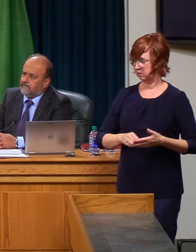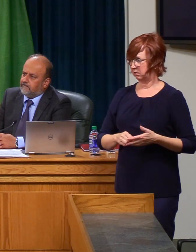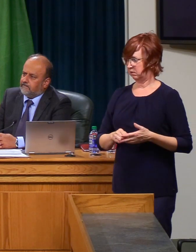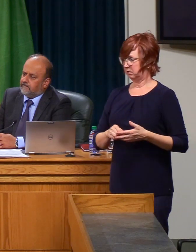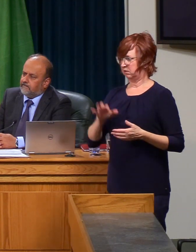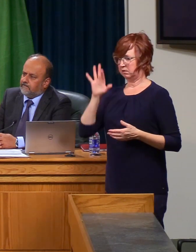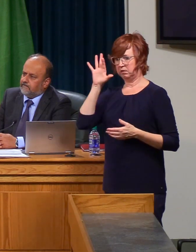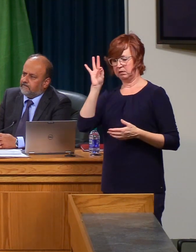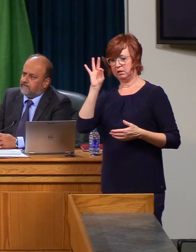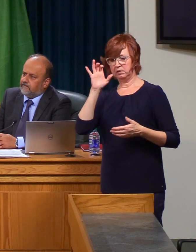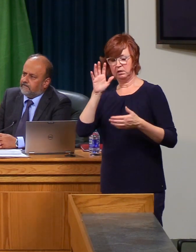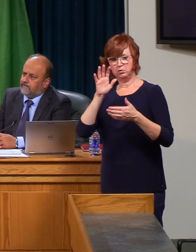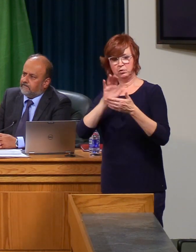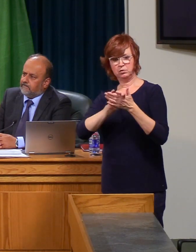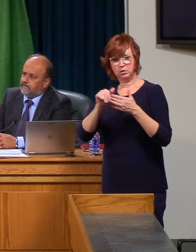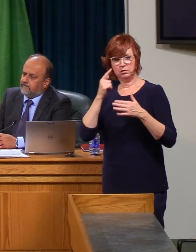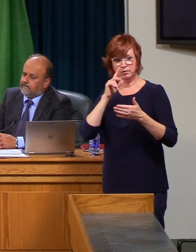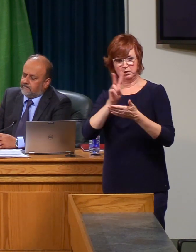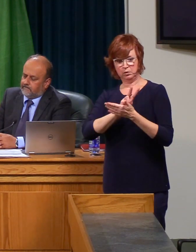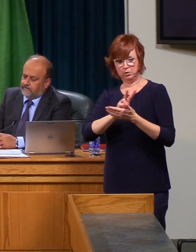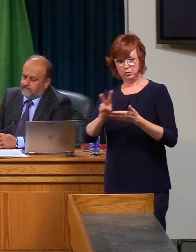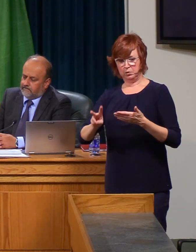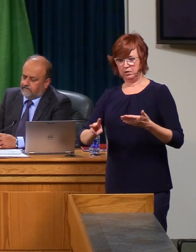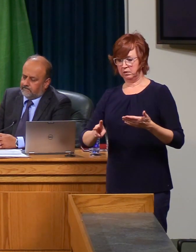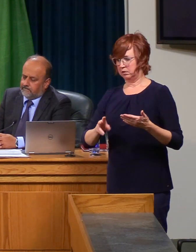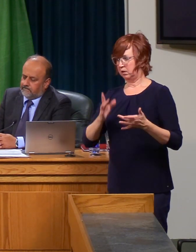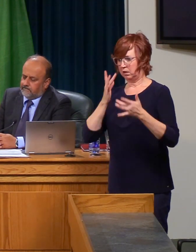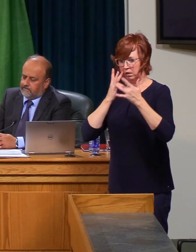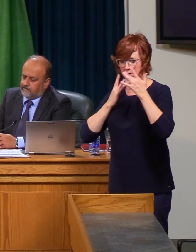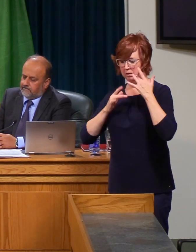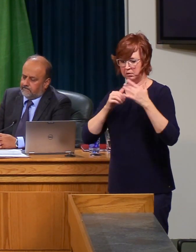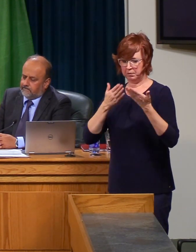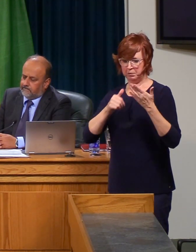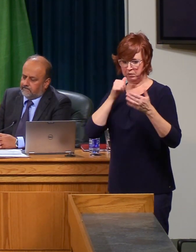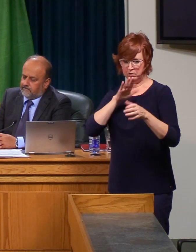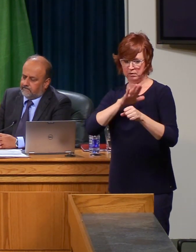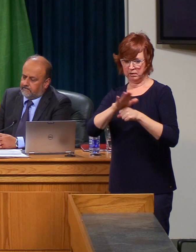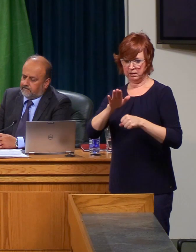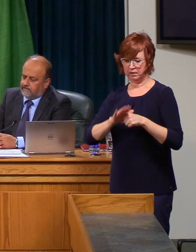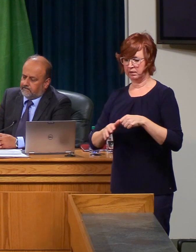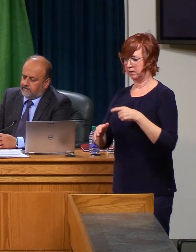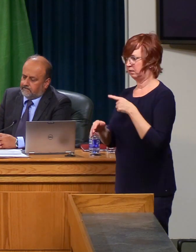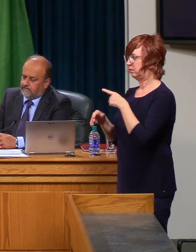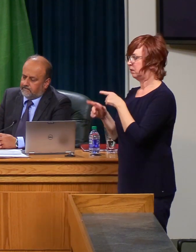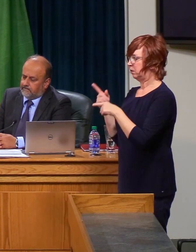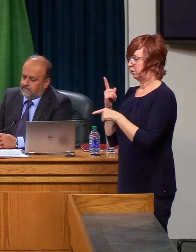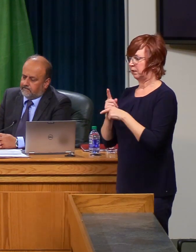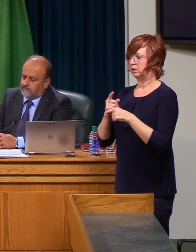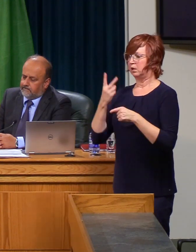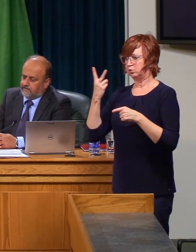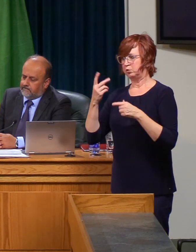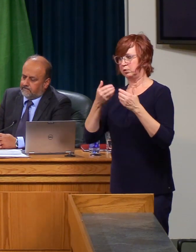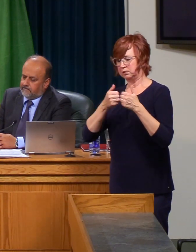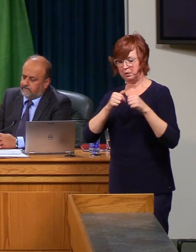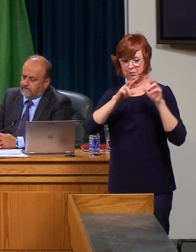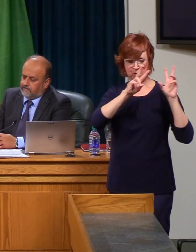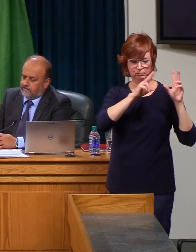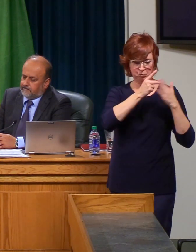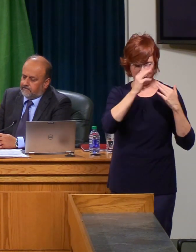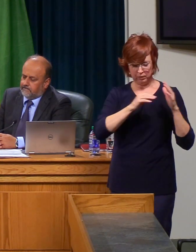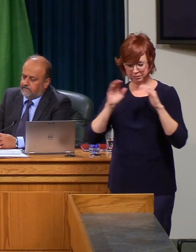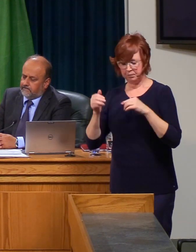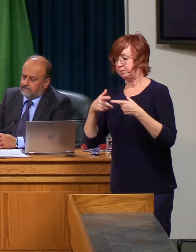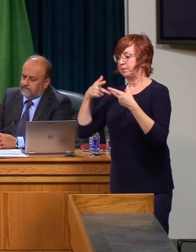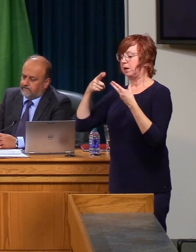mean, $900 for 2 weeks probably isn't gonna cover it. Right, well, those are two different programs. The